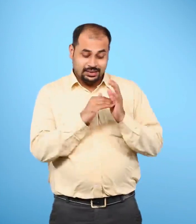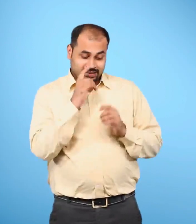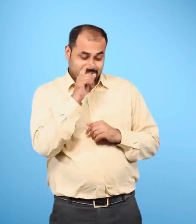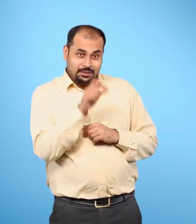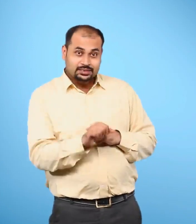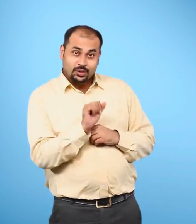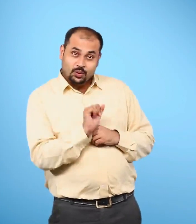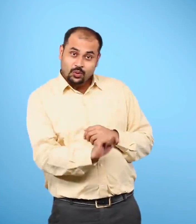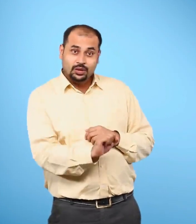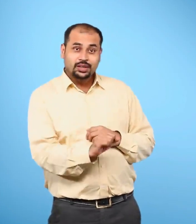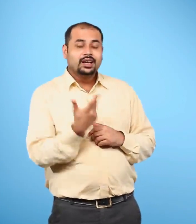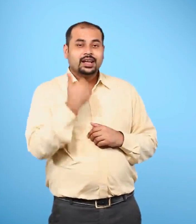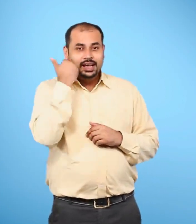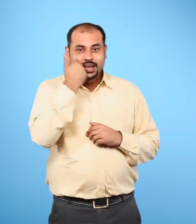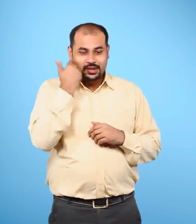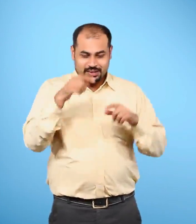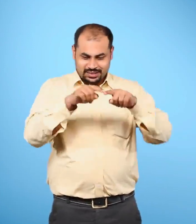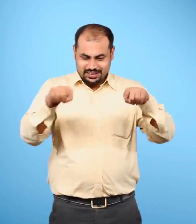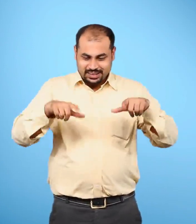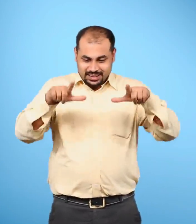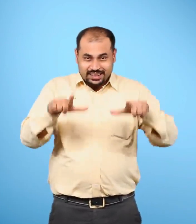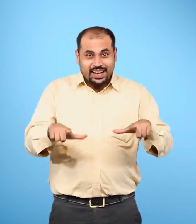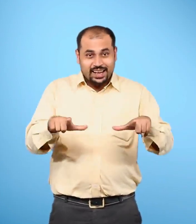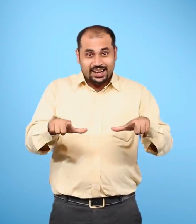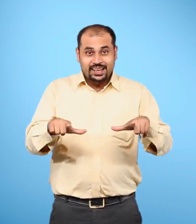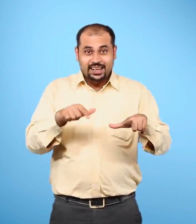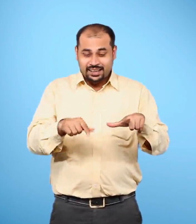Ch-3 made a pattern using her yellow tiles.